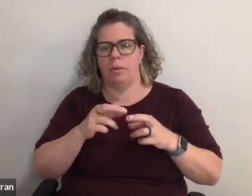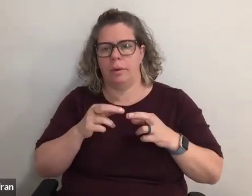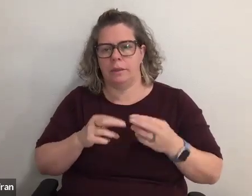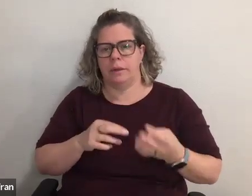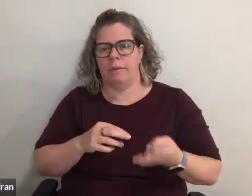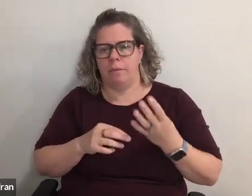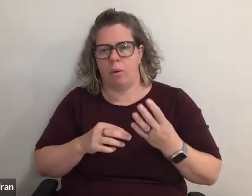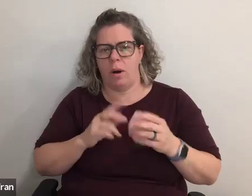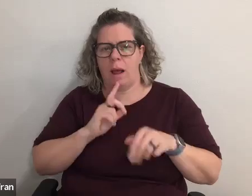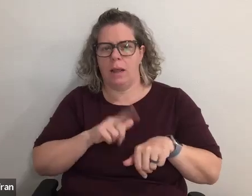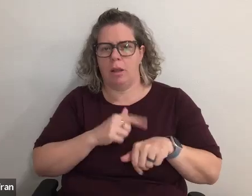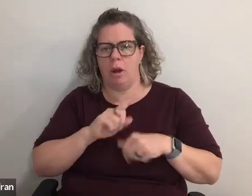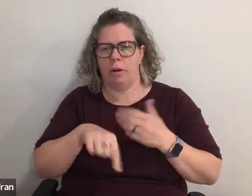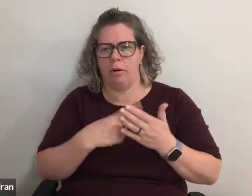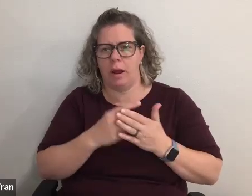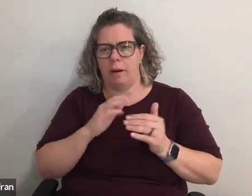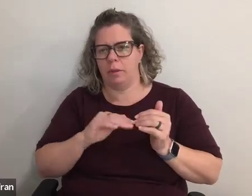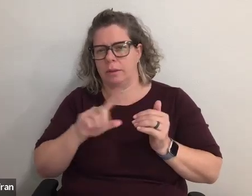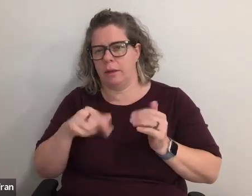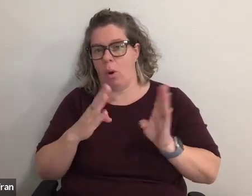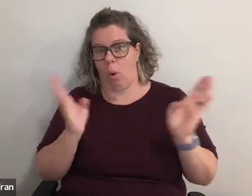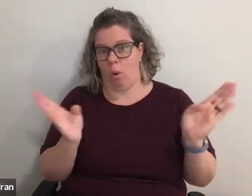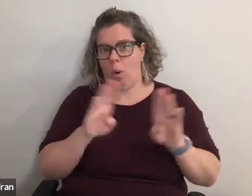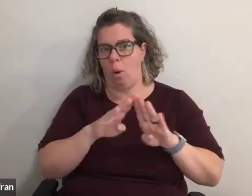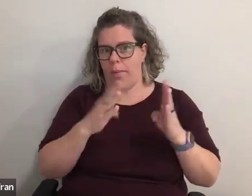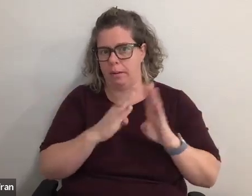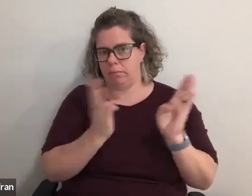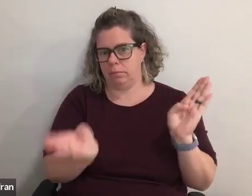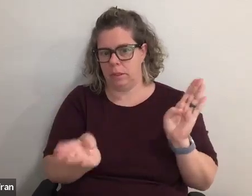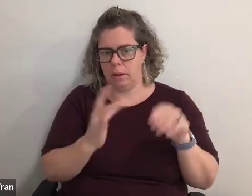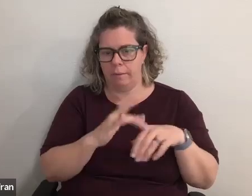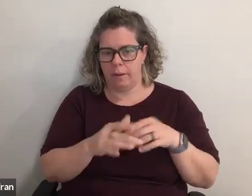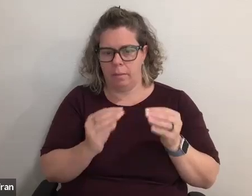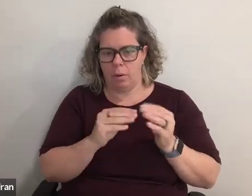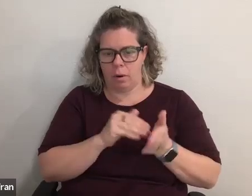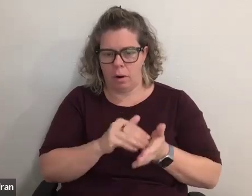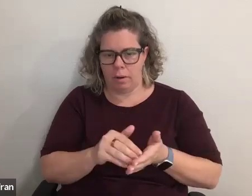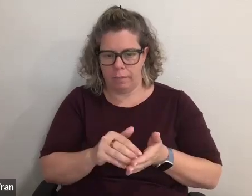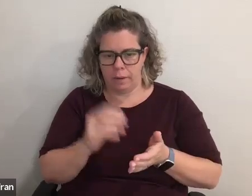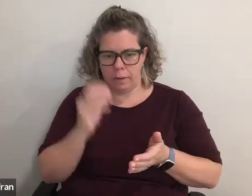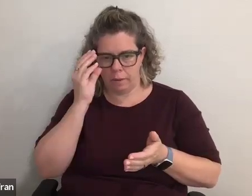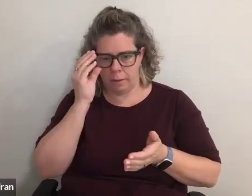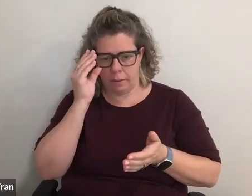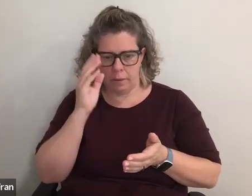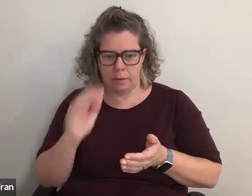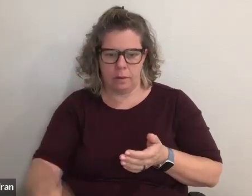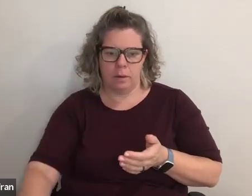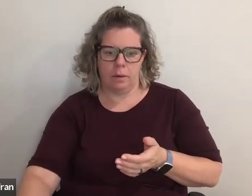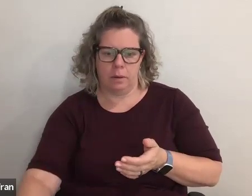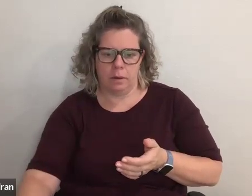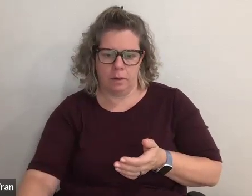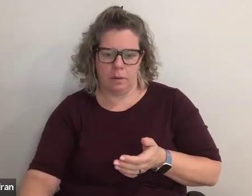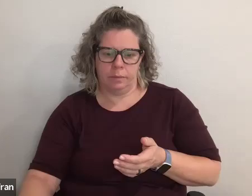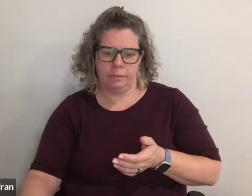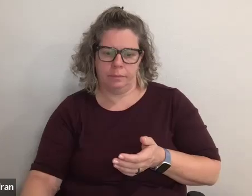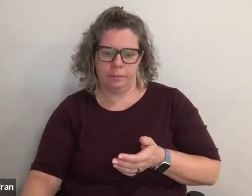4, they had longer hours than a lot of the other region and were available more often. And some of them did a lot more of a response in person.